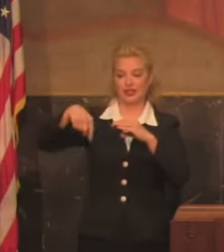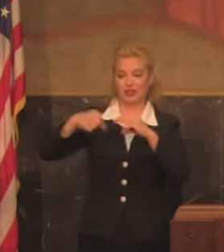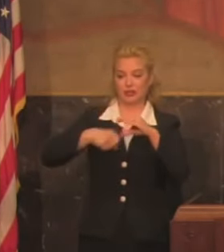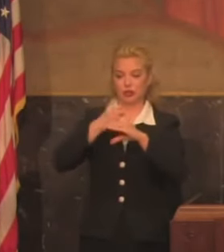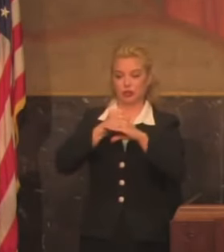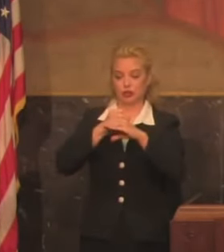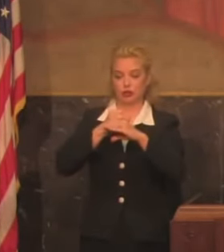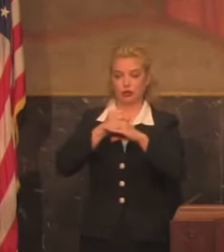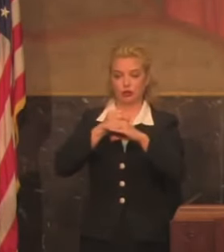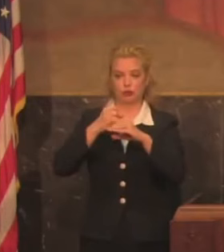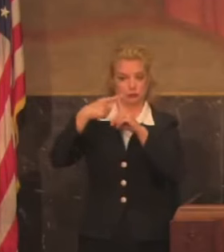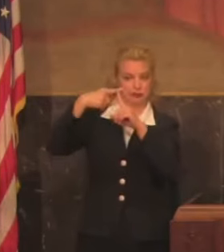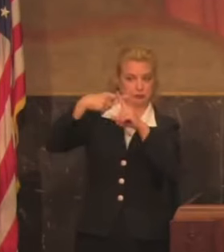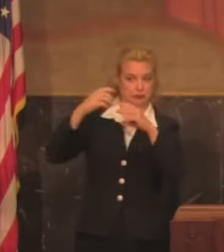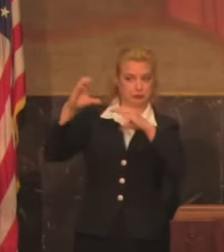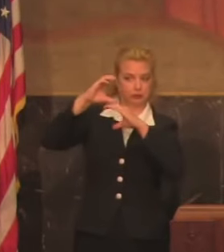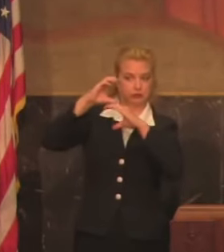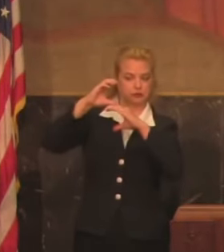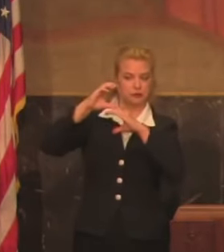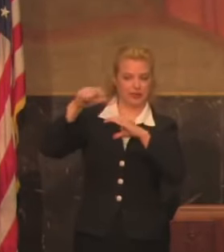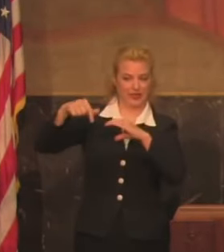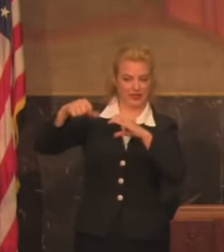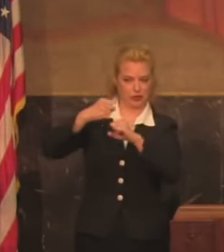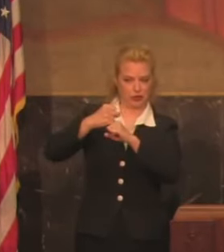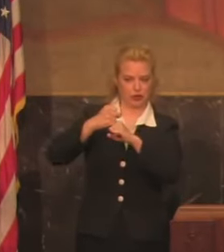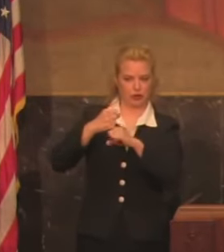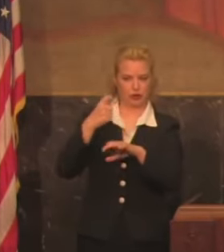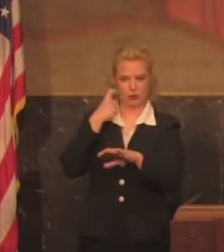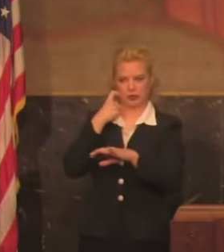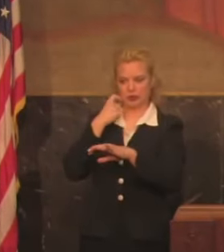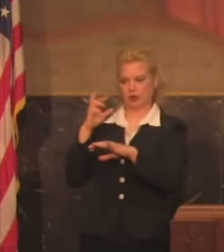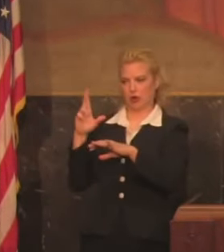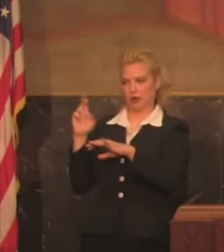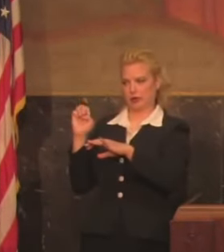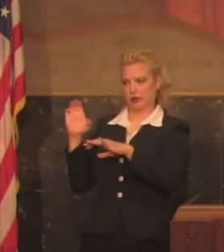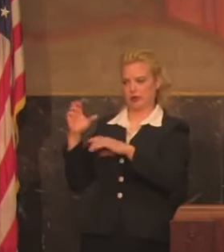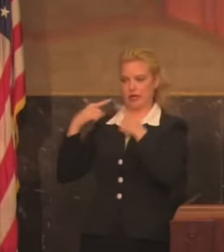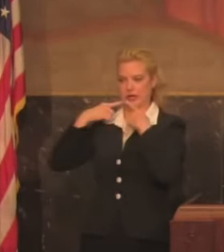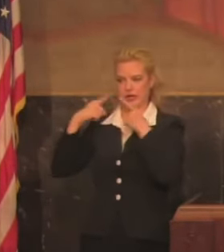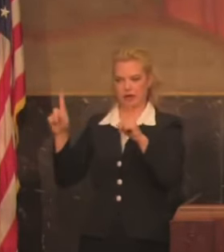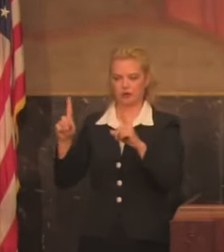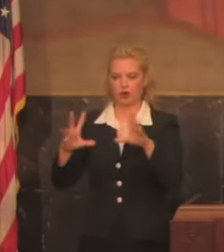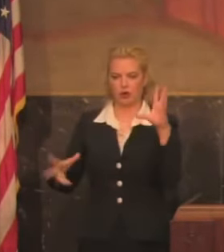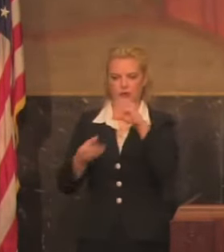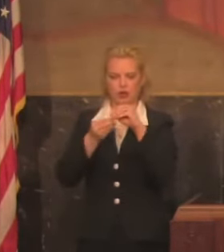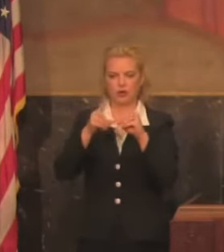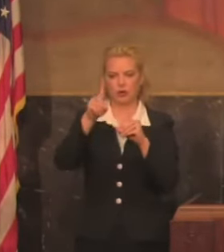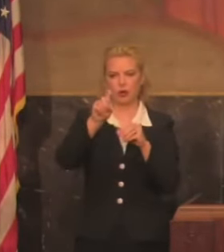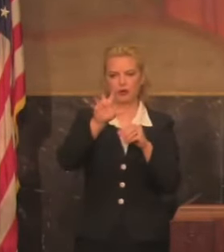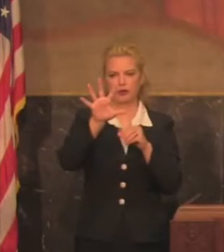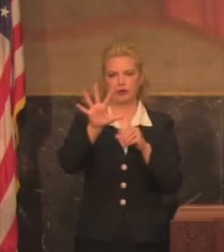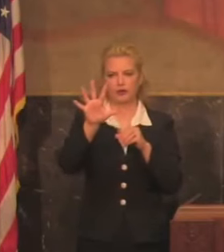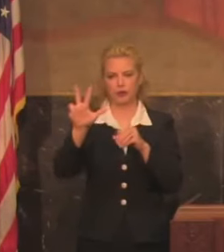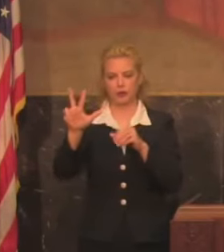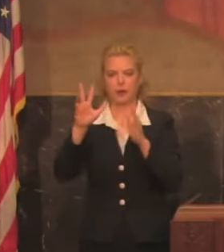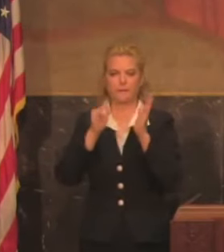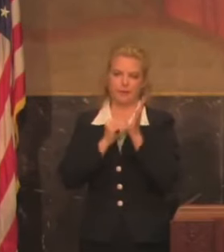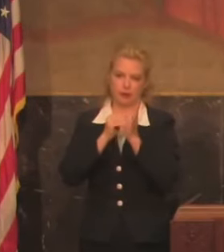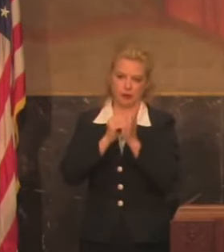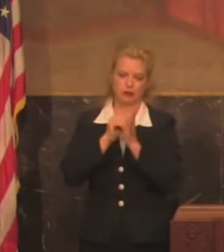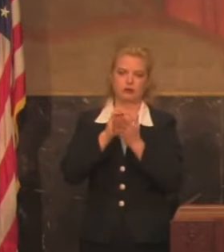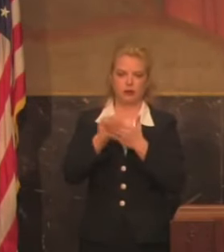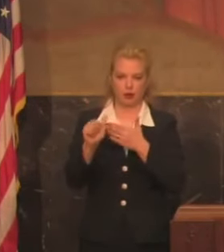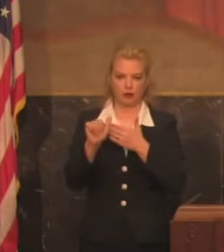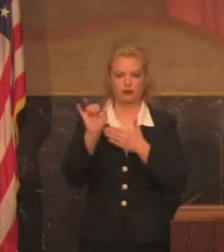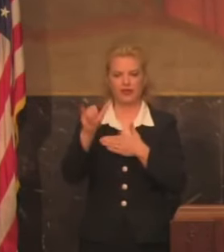the most recent announcement of REC on this issue, totals about $153 million. Now, that